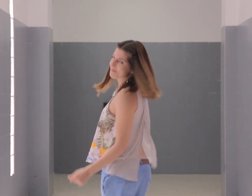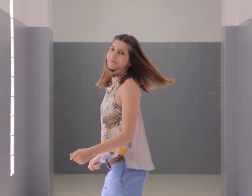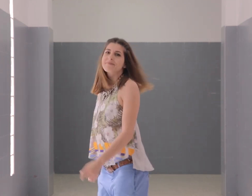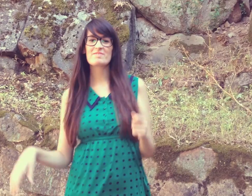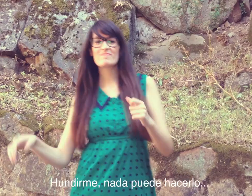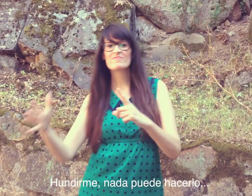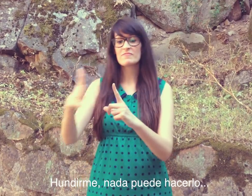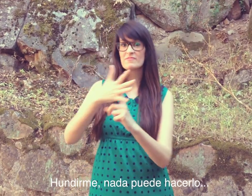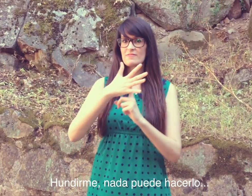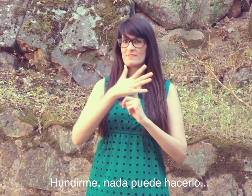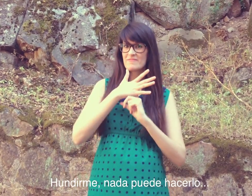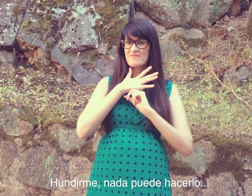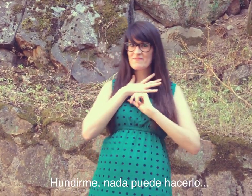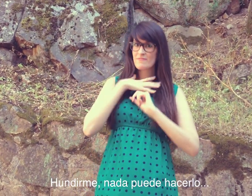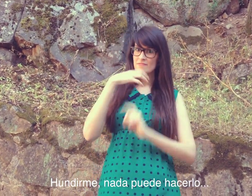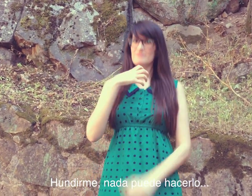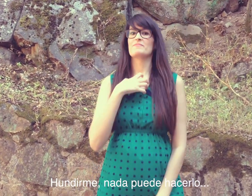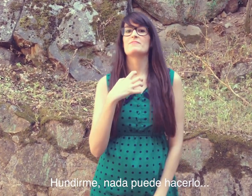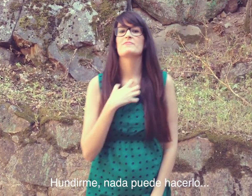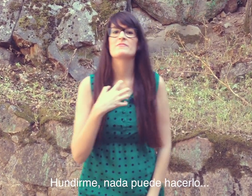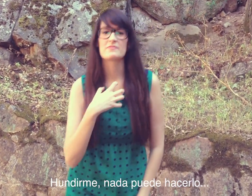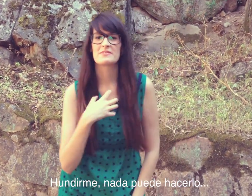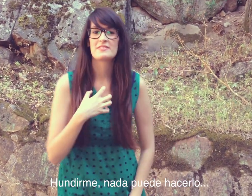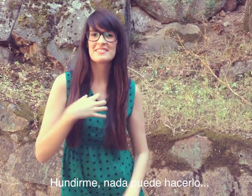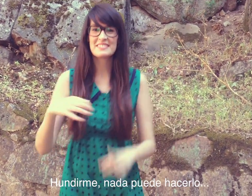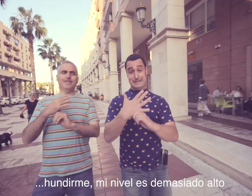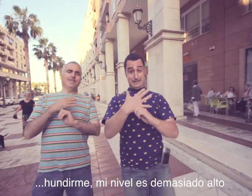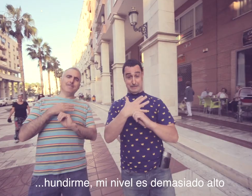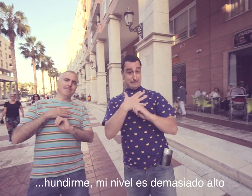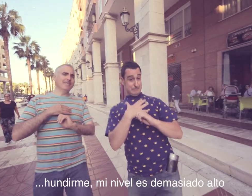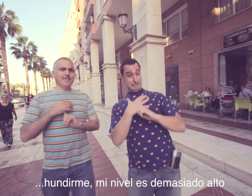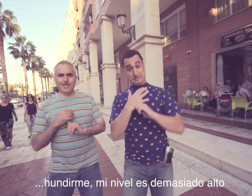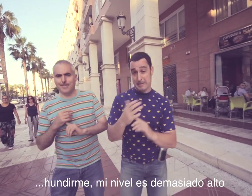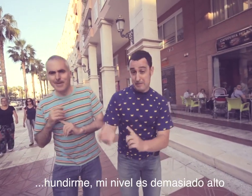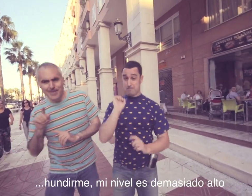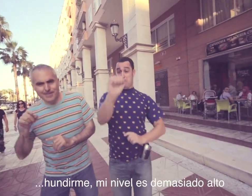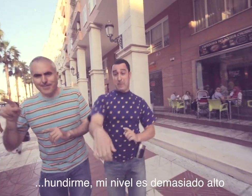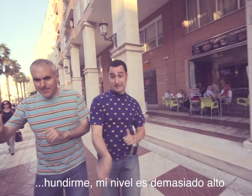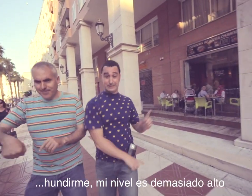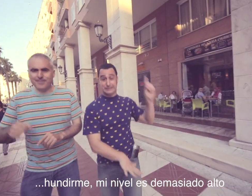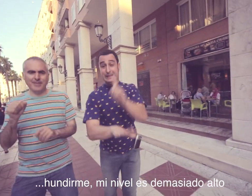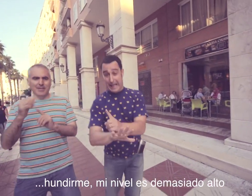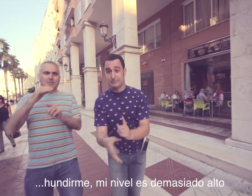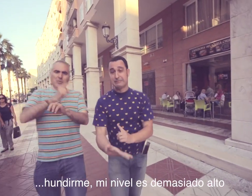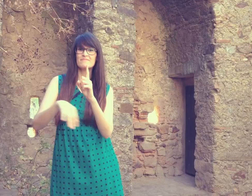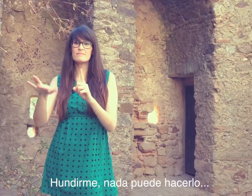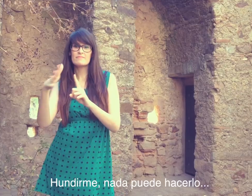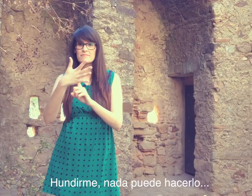me down, can't run Bring me down, your love is too Bring me